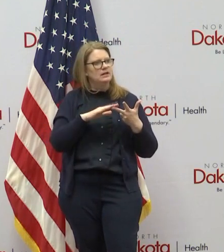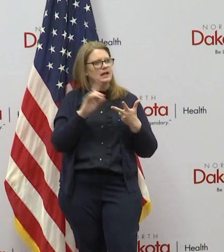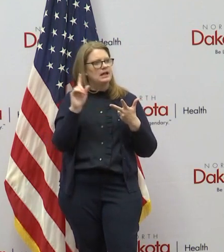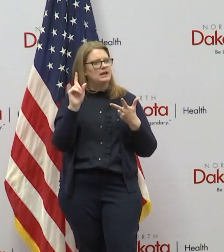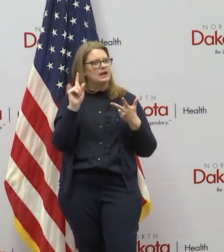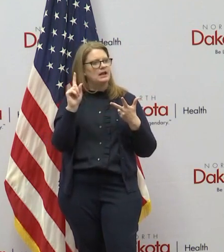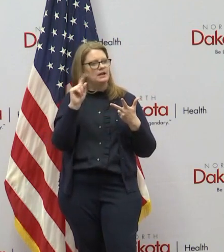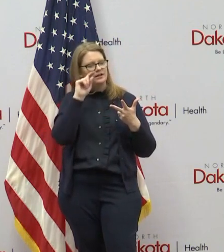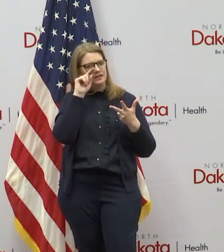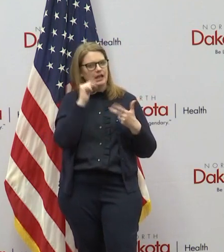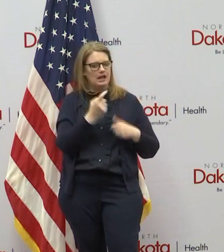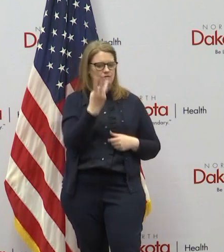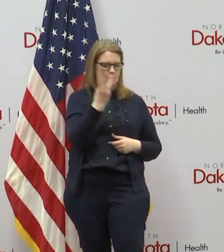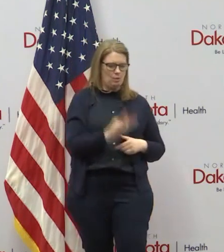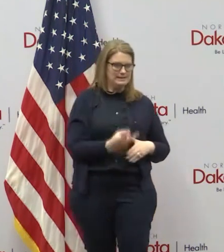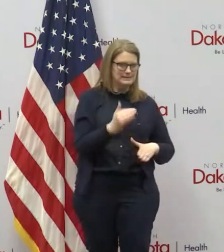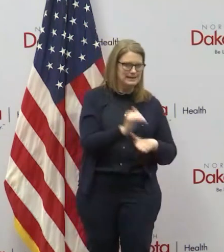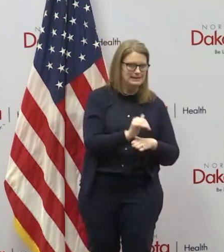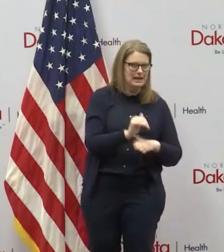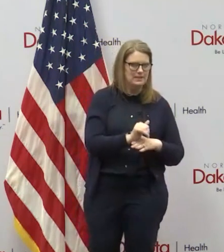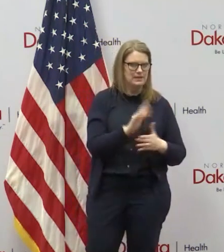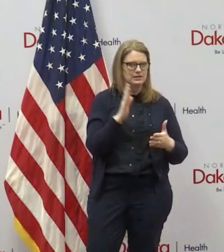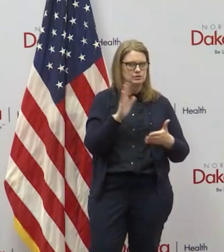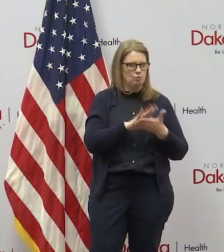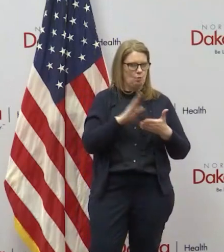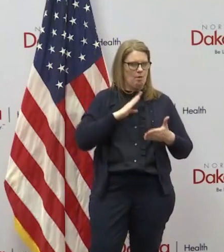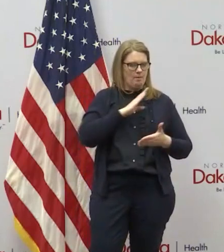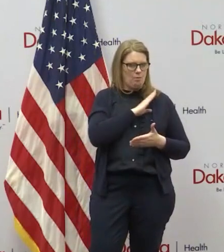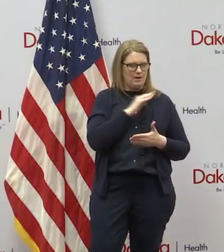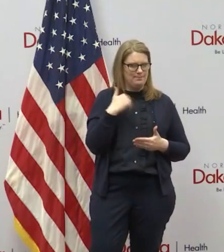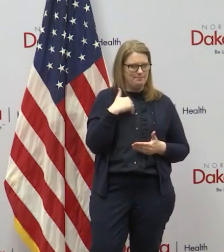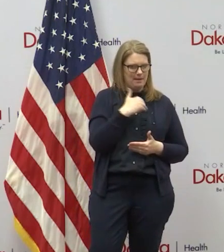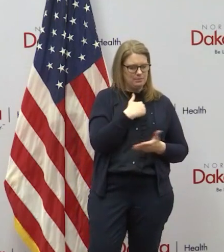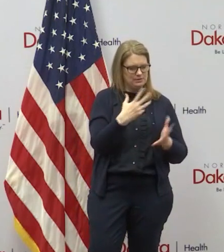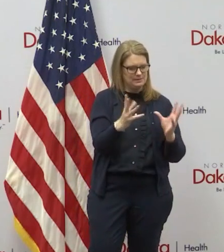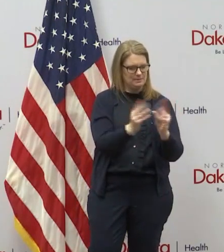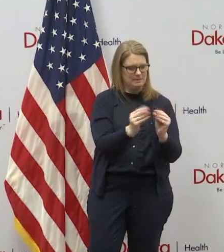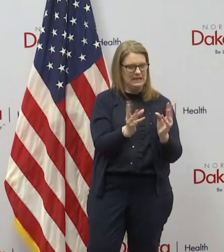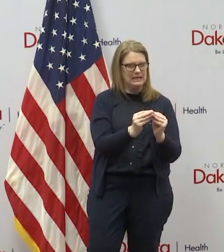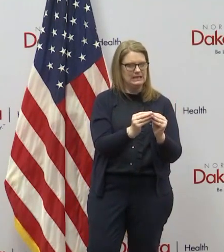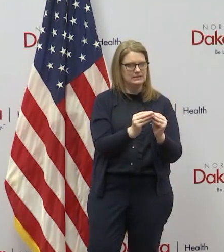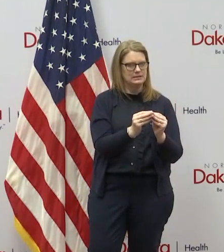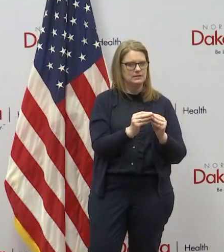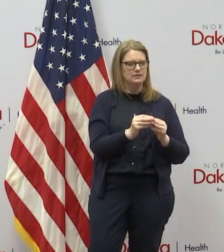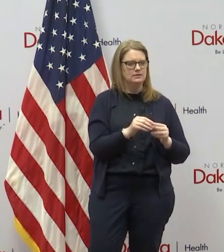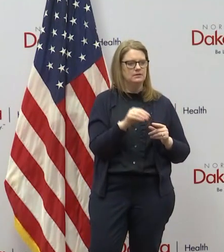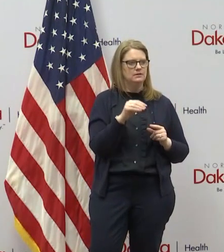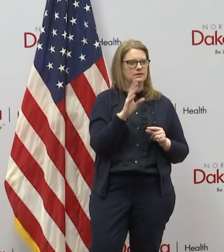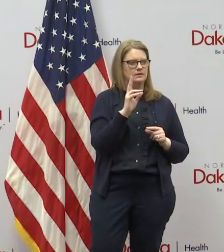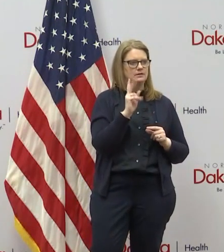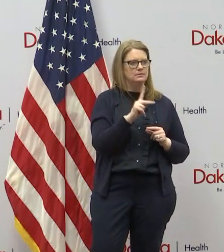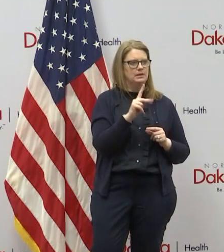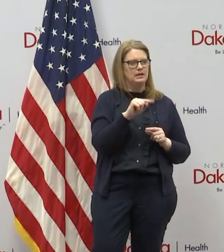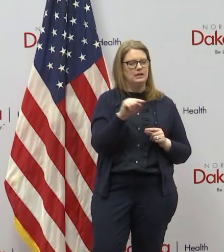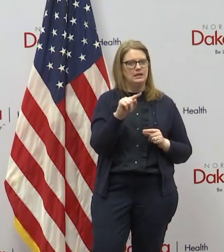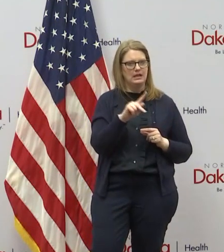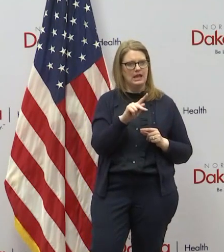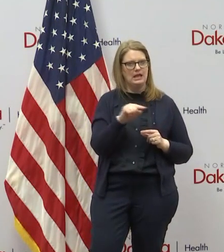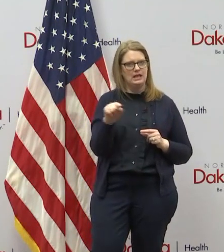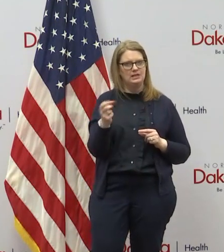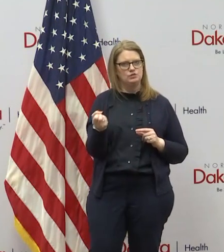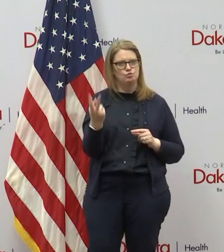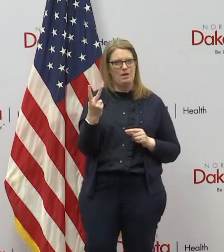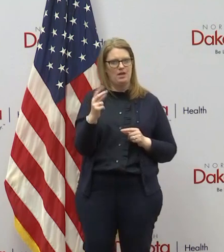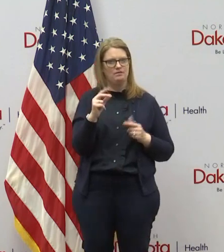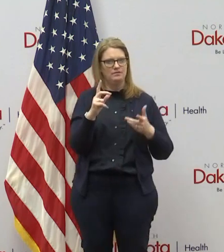members every Wednesday night. What we are beginning tomorrow is we've developed a PK-12 alliance with members